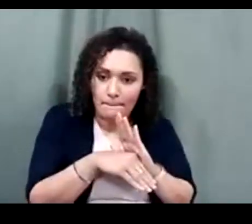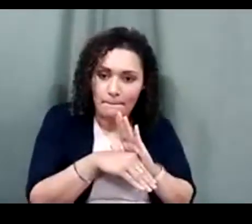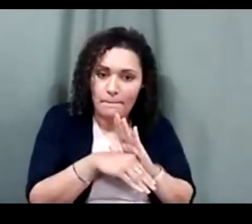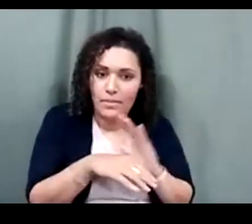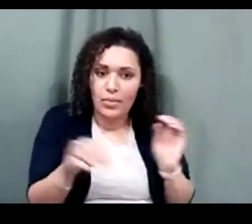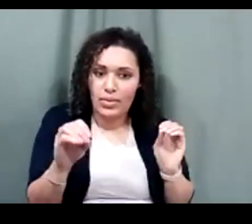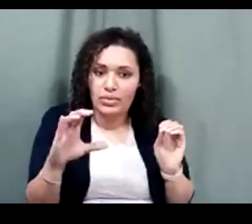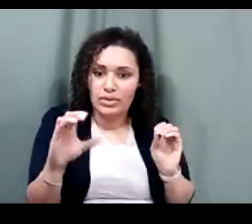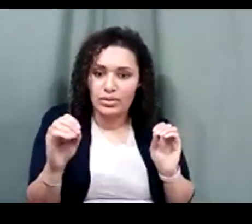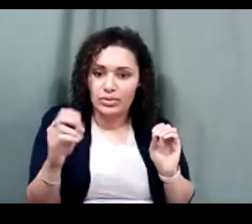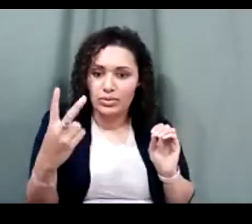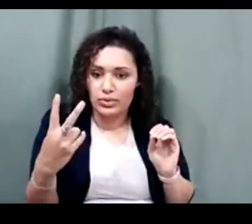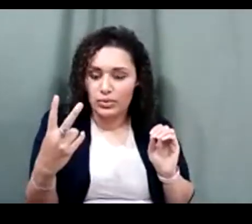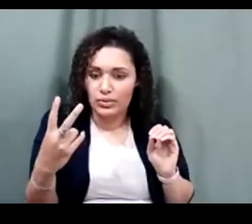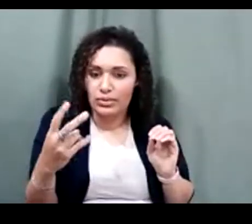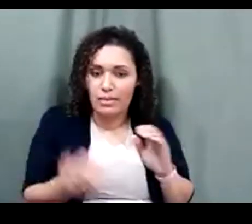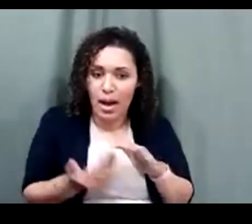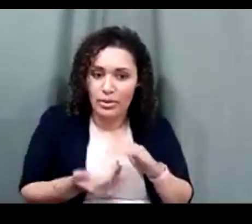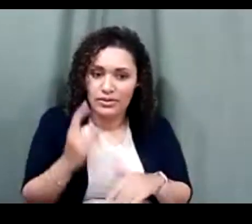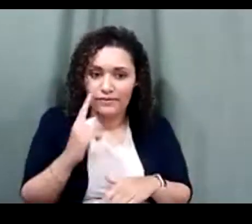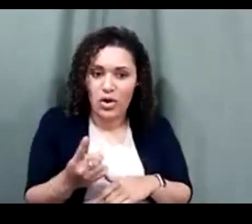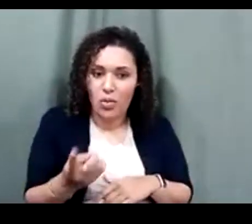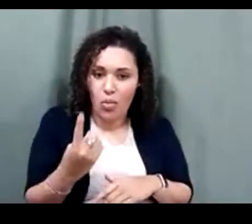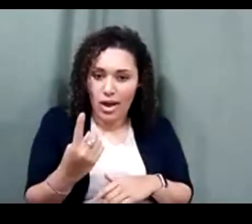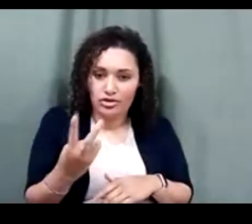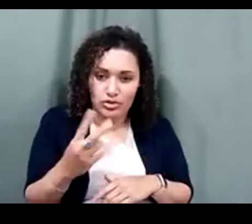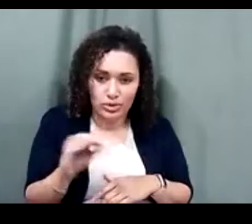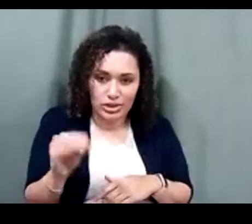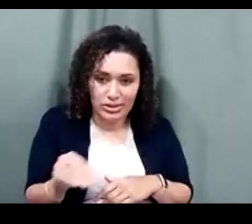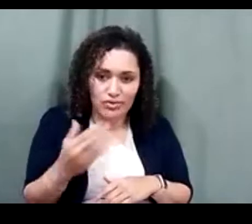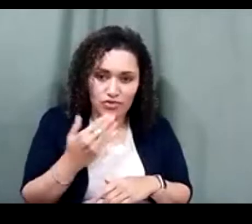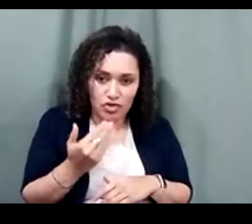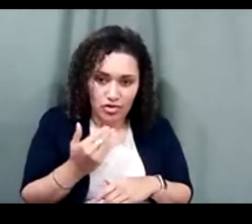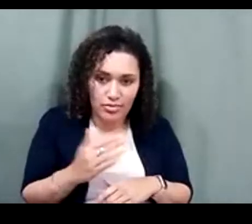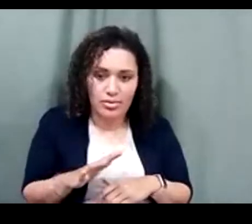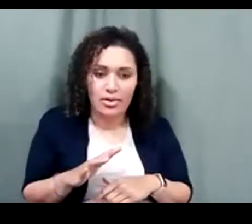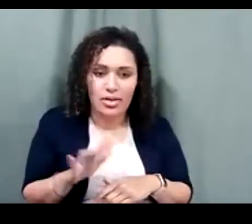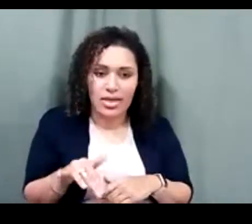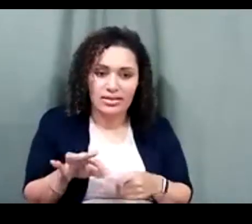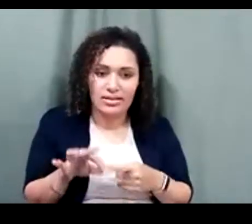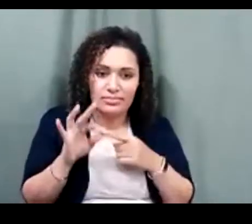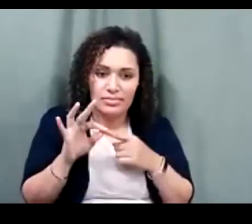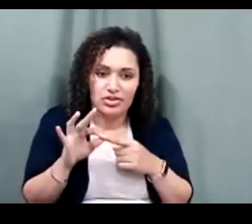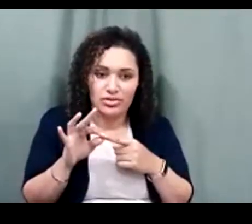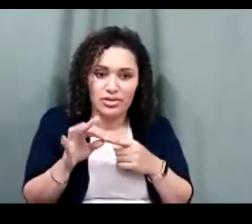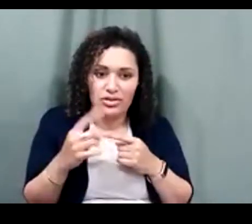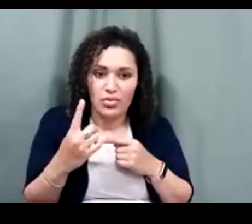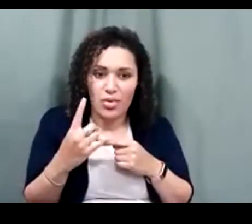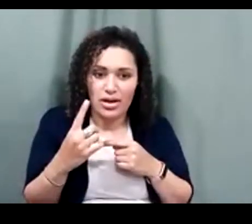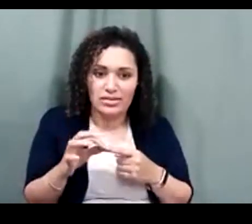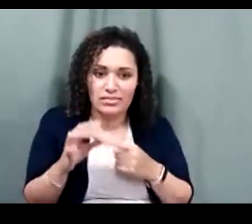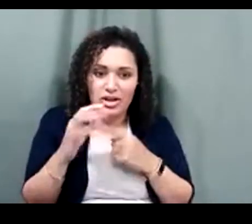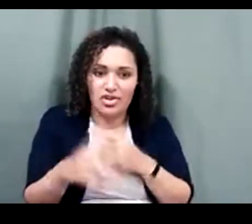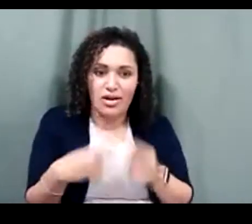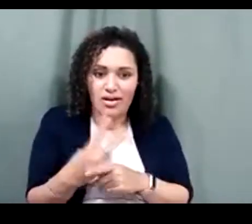CO2 bubbles for the first 1 or 2% of sugar. And that is there's one special strain of